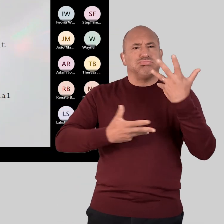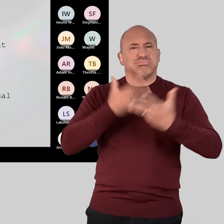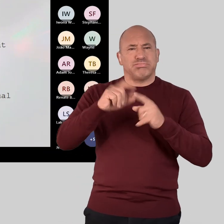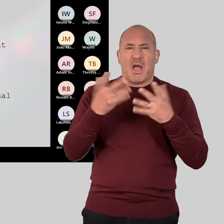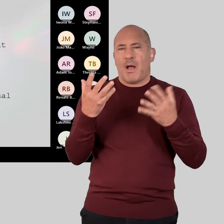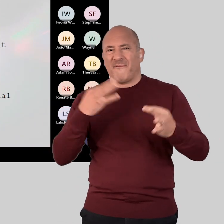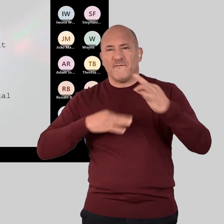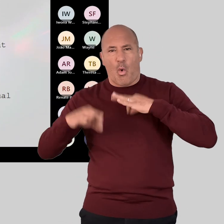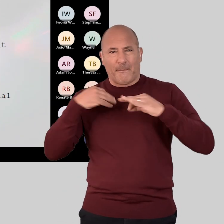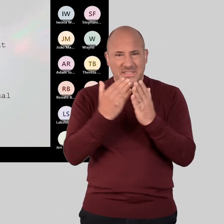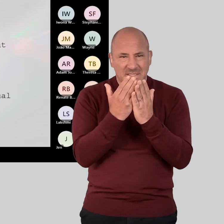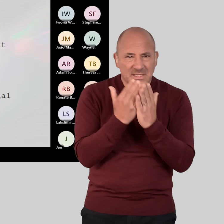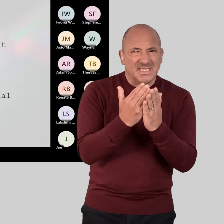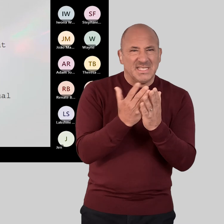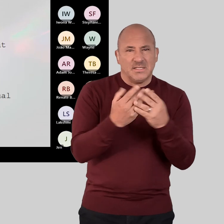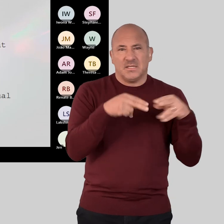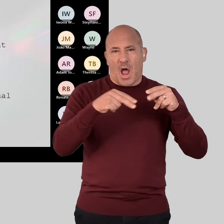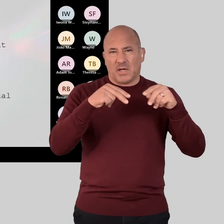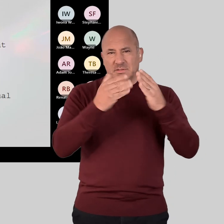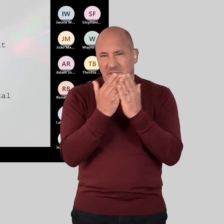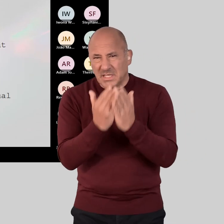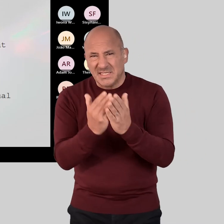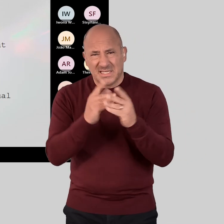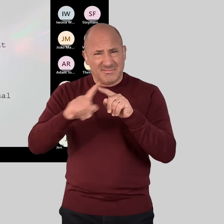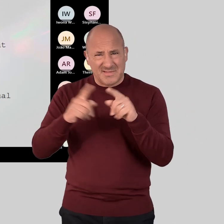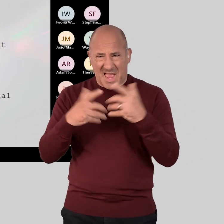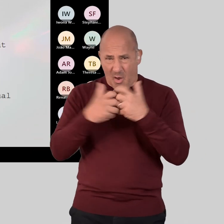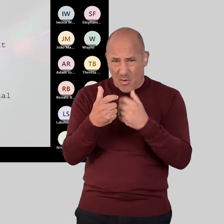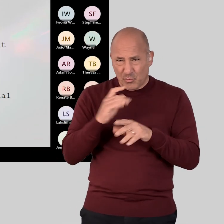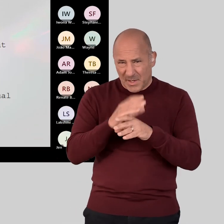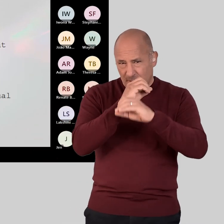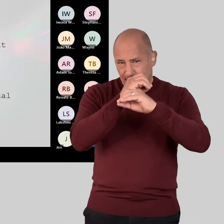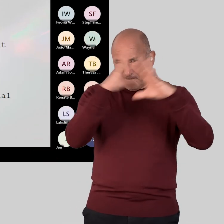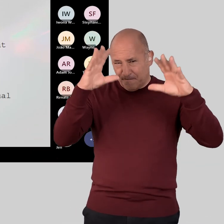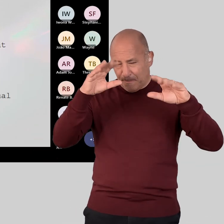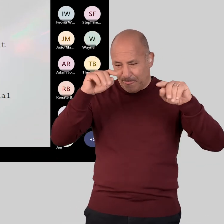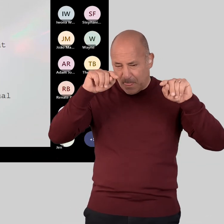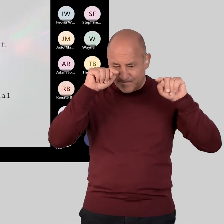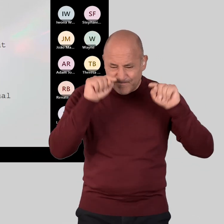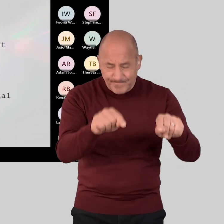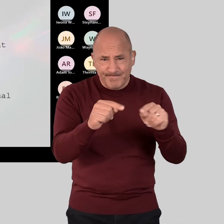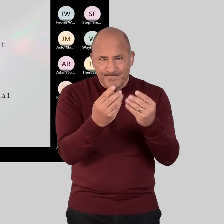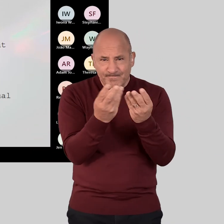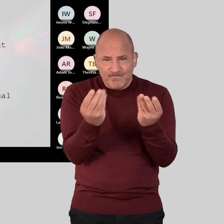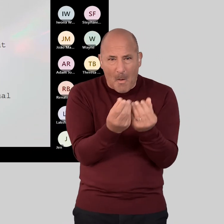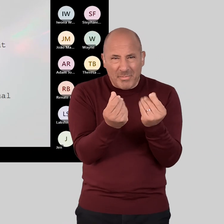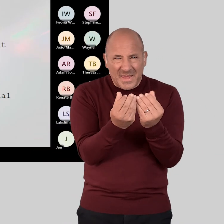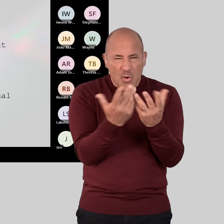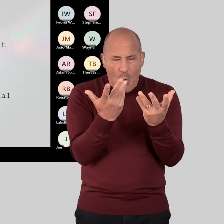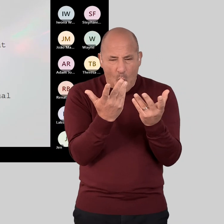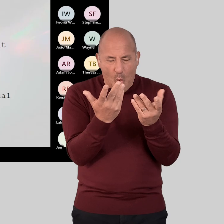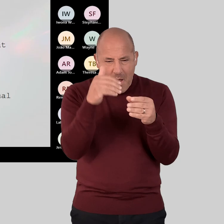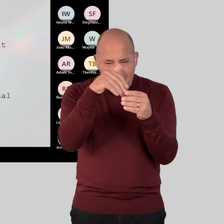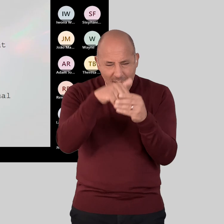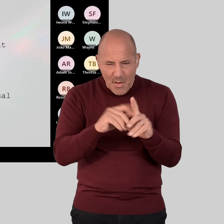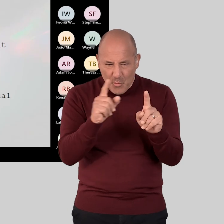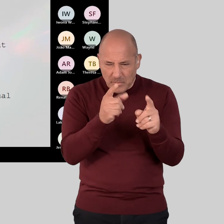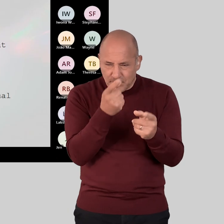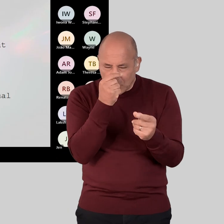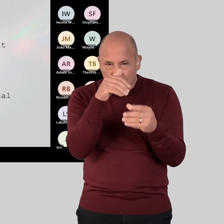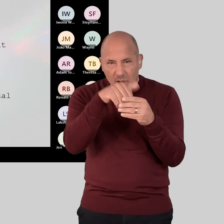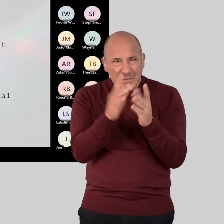and others have talked about too, in performance studies and dance studies, it's often used in a way that's more to do with kind